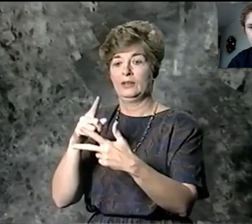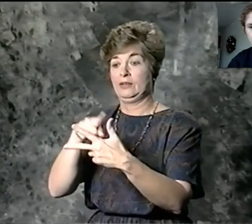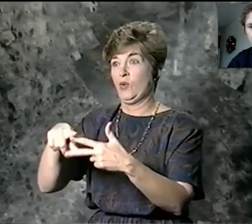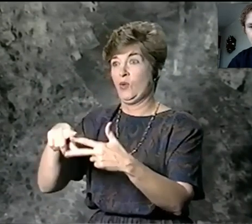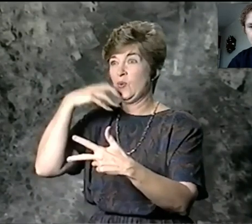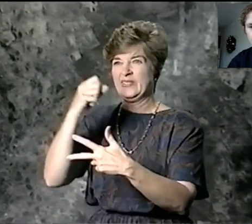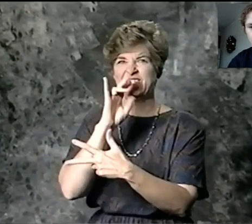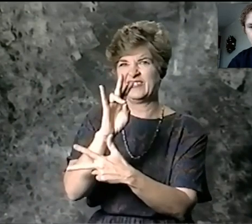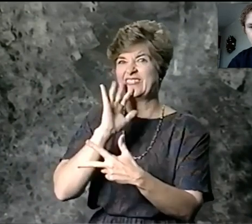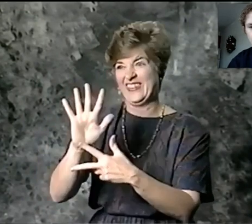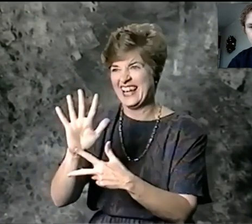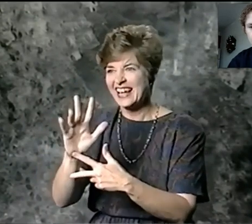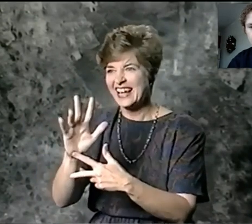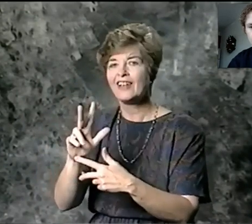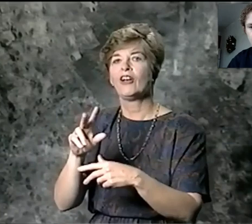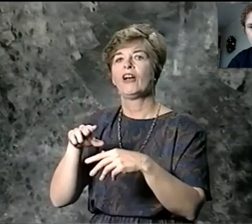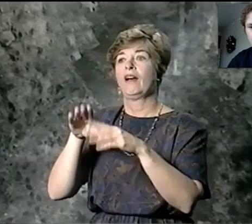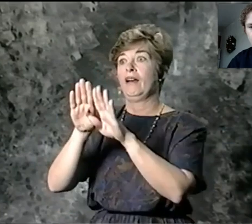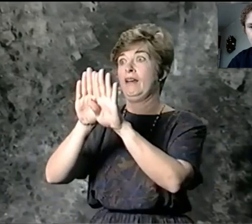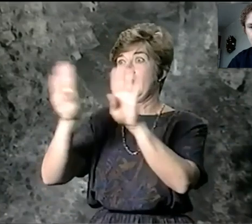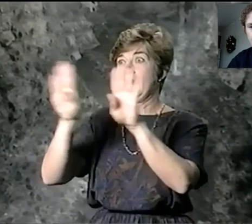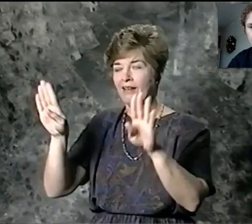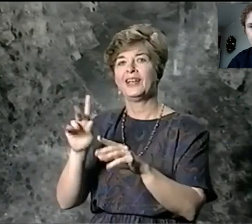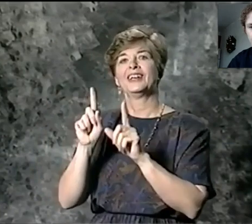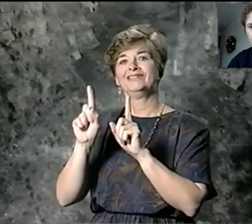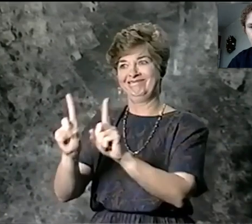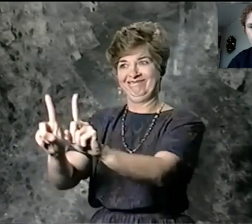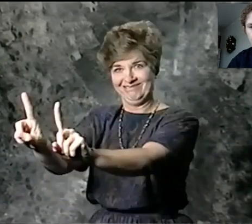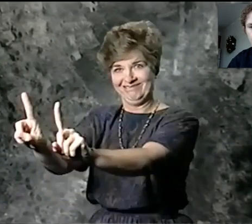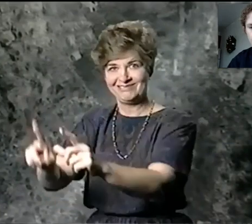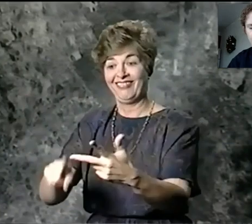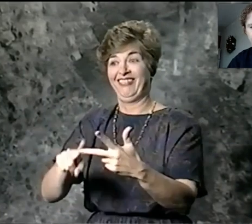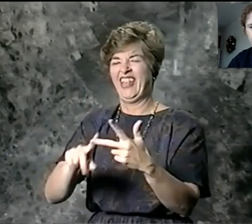So I asked them, what's wrong? The oldest, 6 and 5, or 7 and